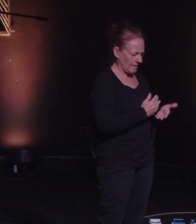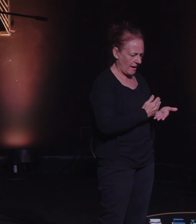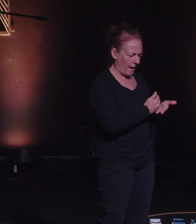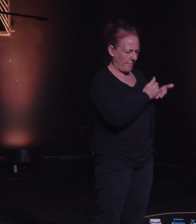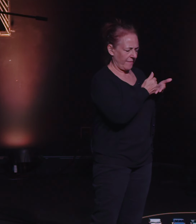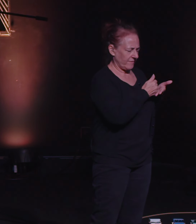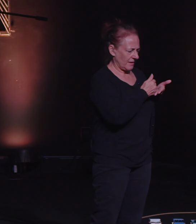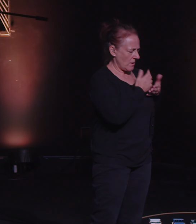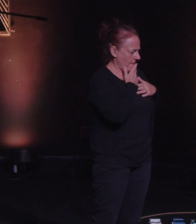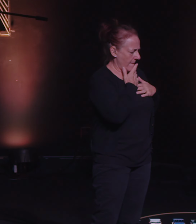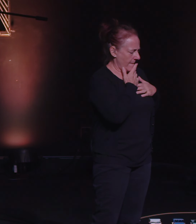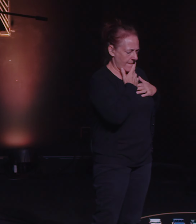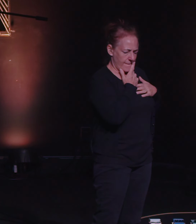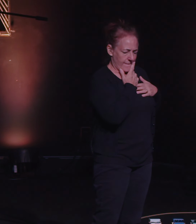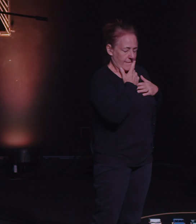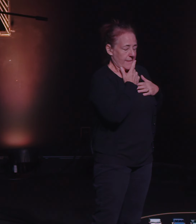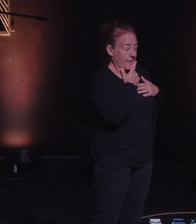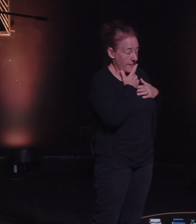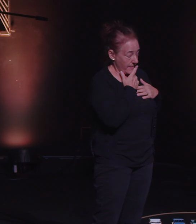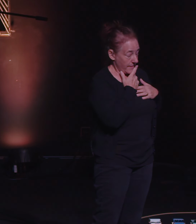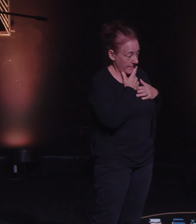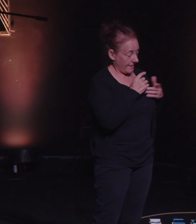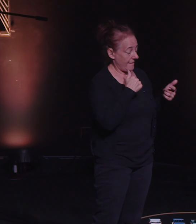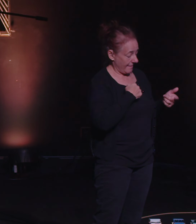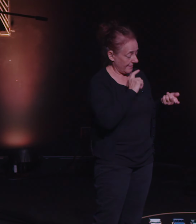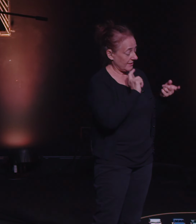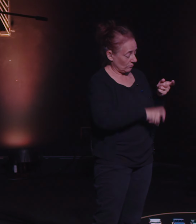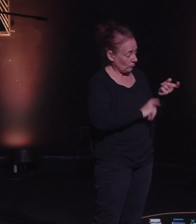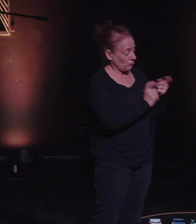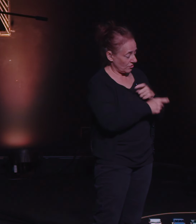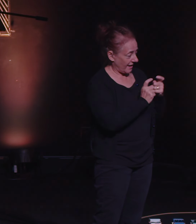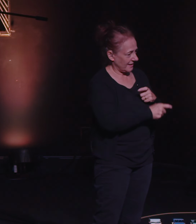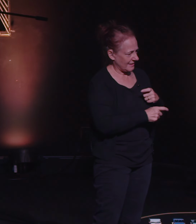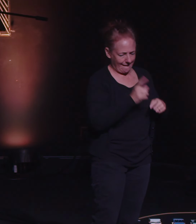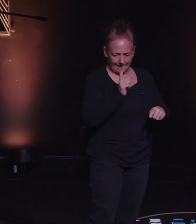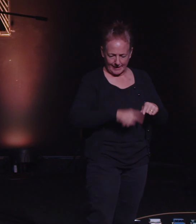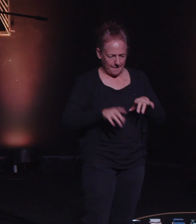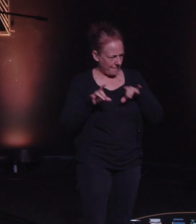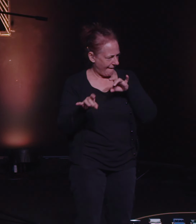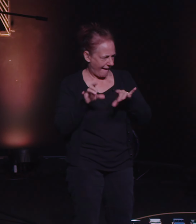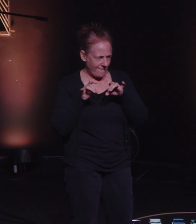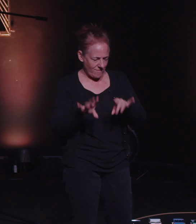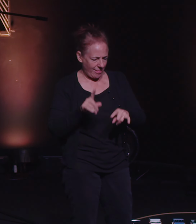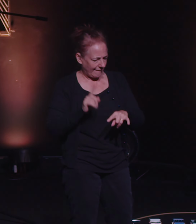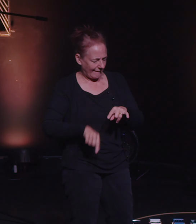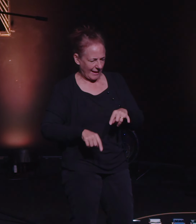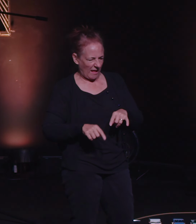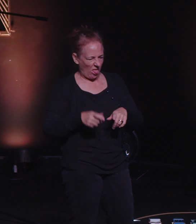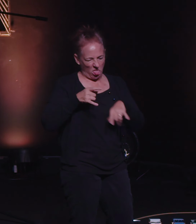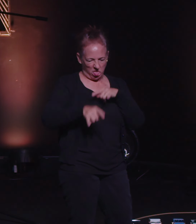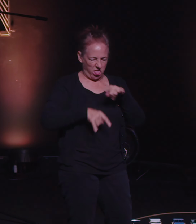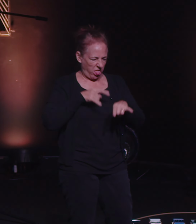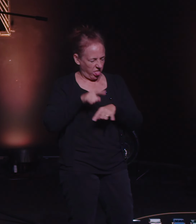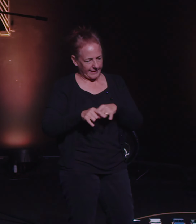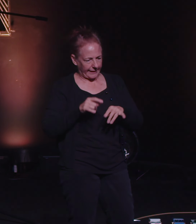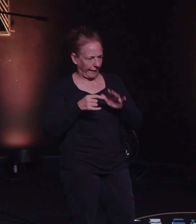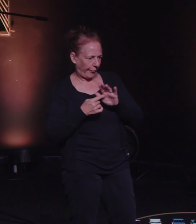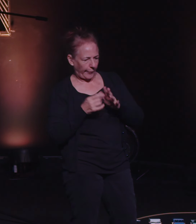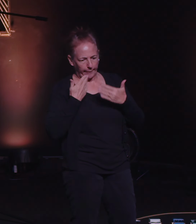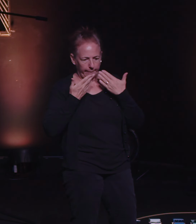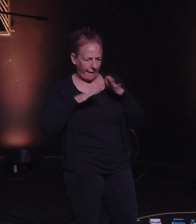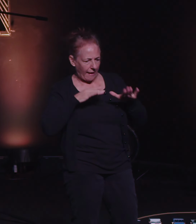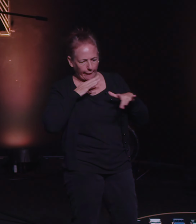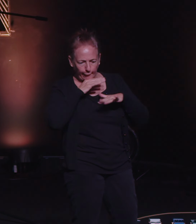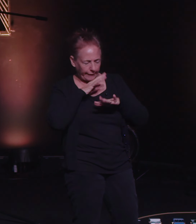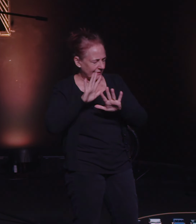I'm praying that we not only keep from being hateful, but that we begin to take social media back and